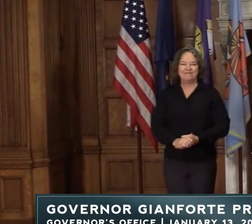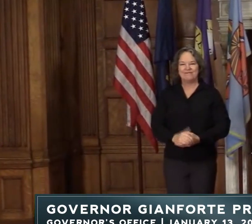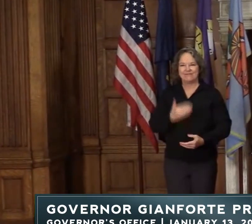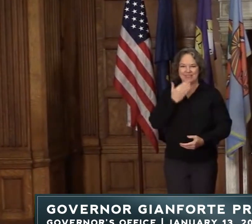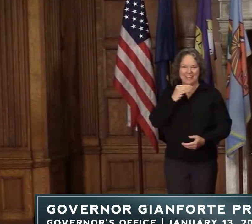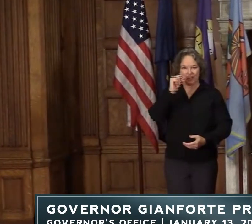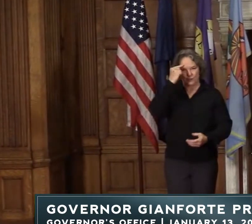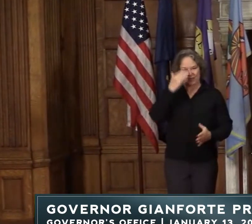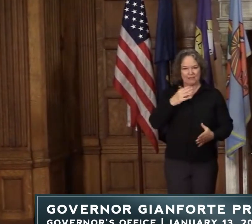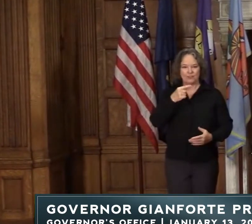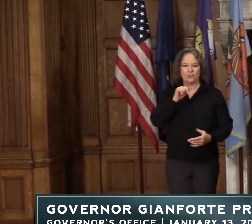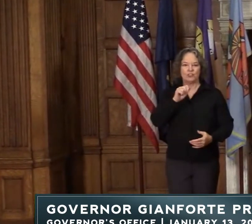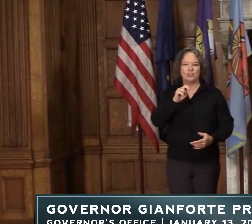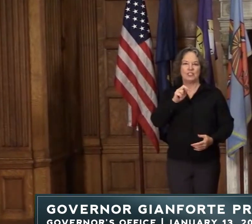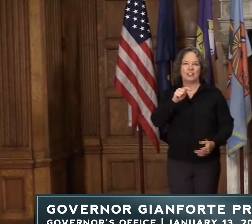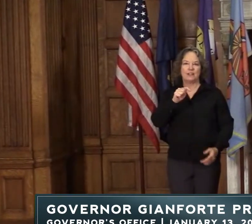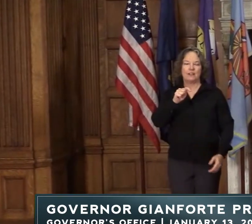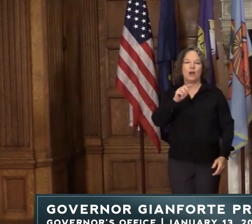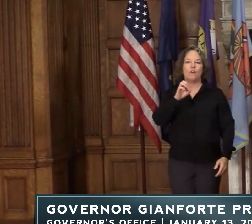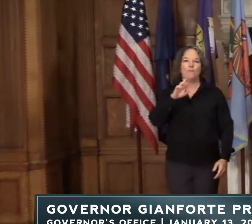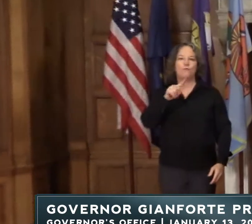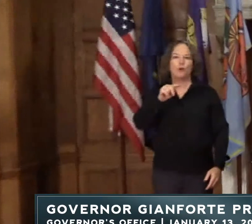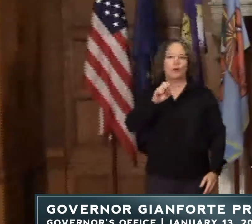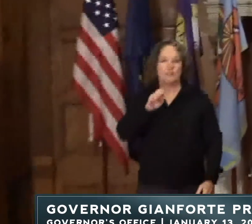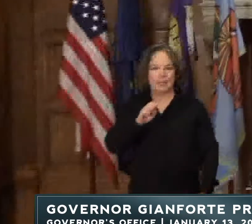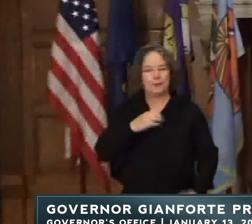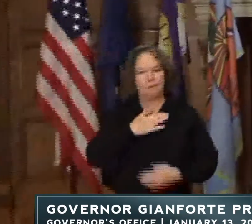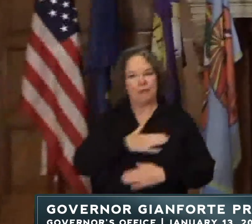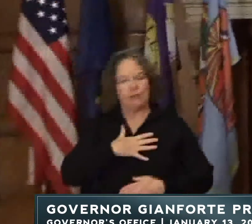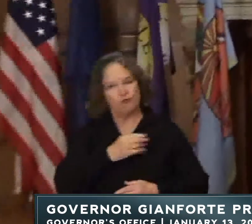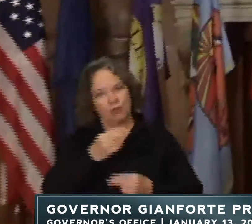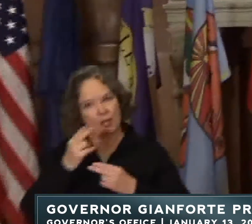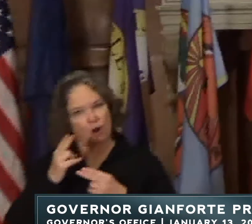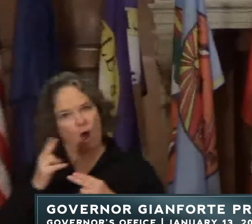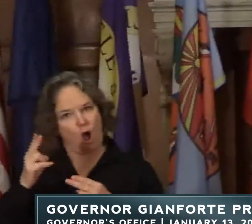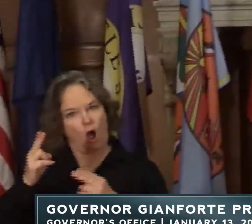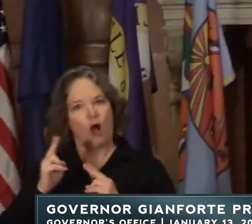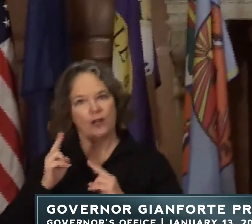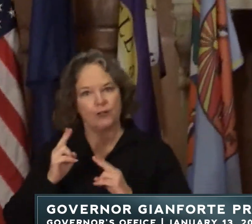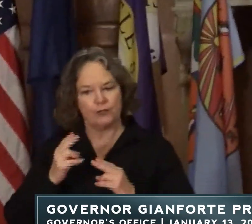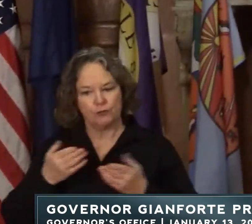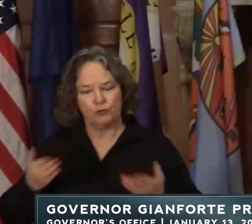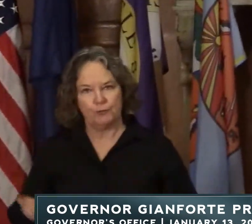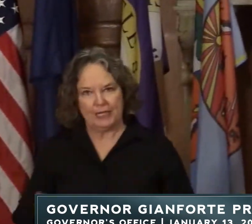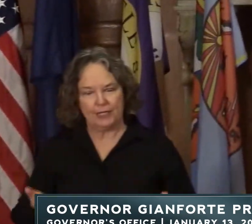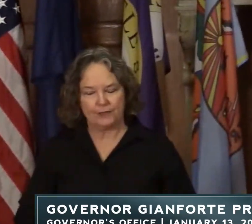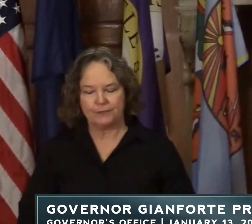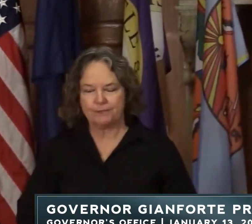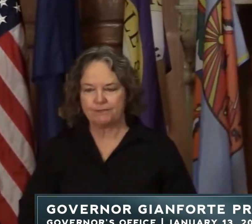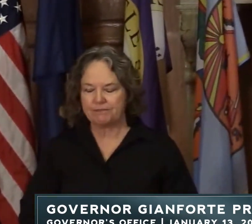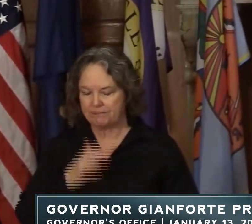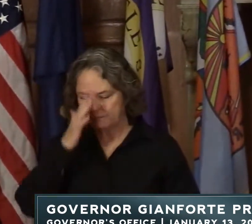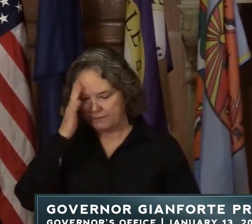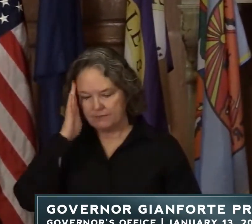Thank you, Governor Gianforte. It's a pleasure and an honor to be here. Within days